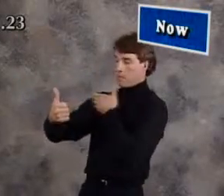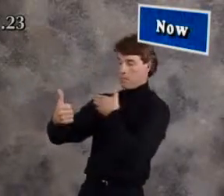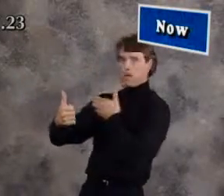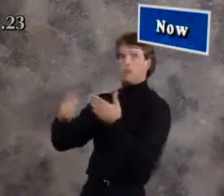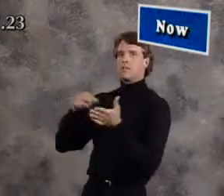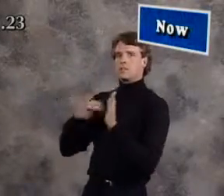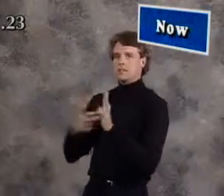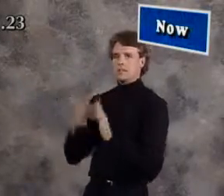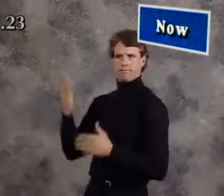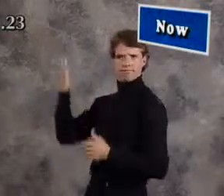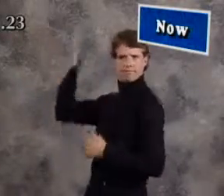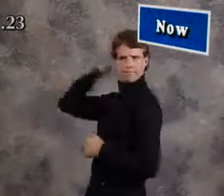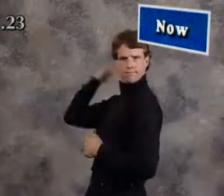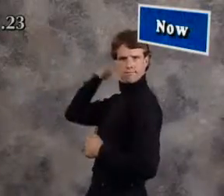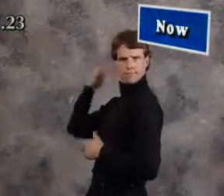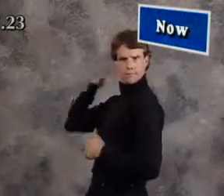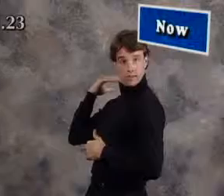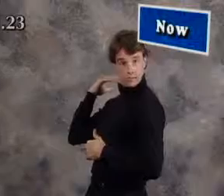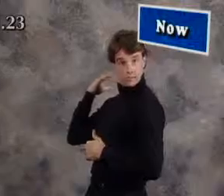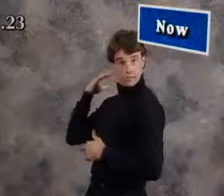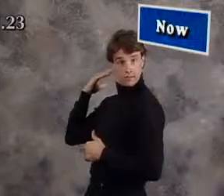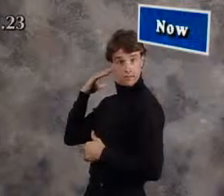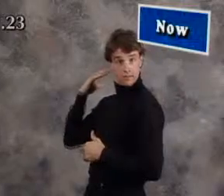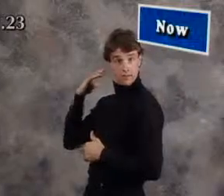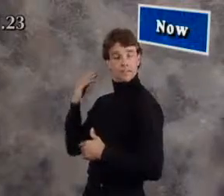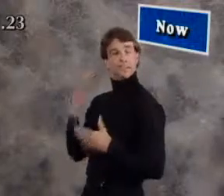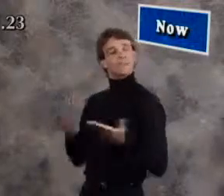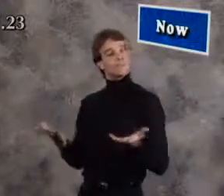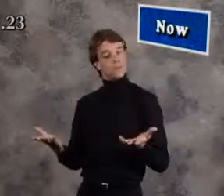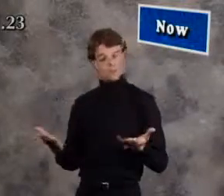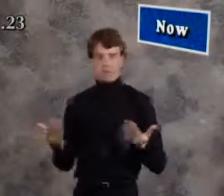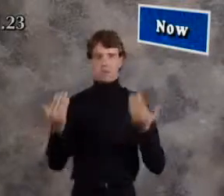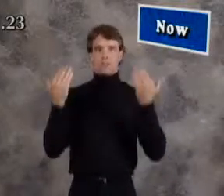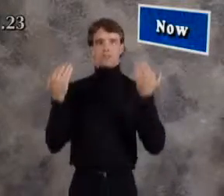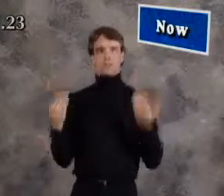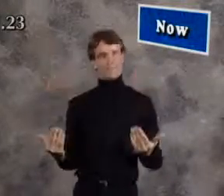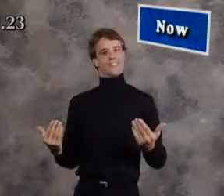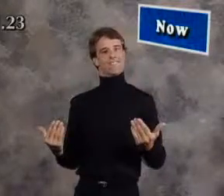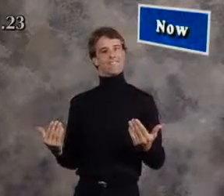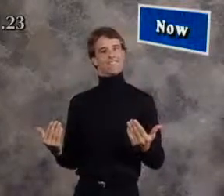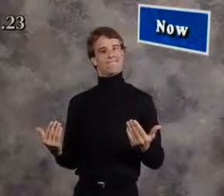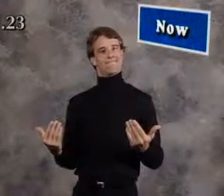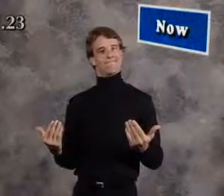The space behind the body is the past. Directly in front is now.